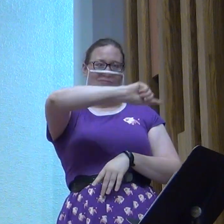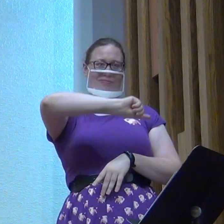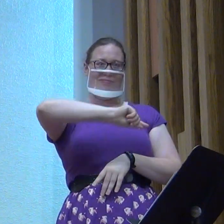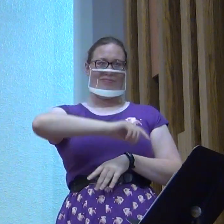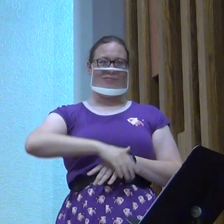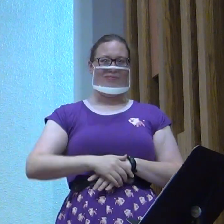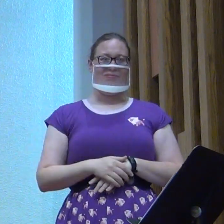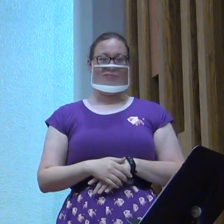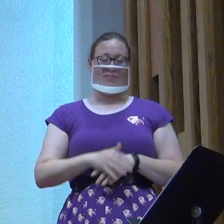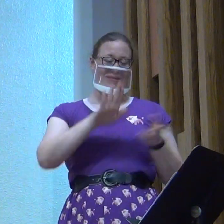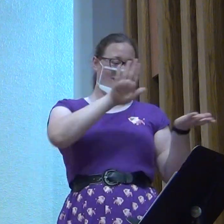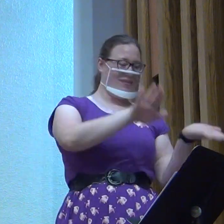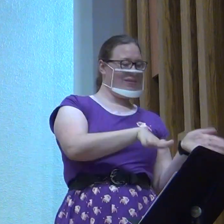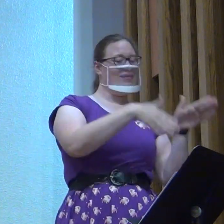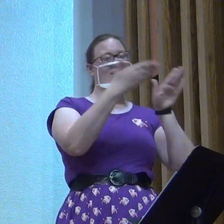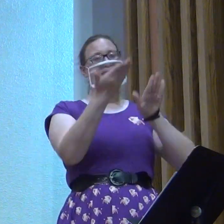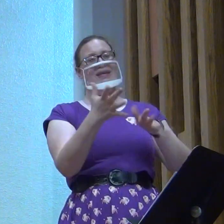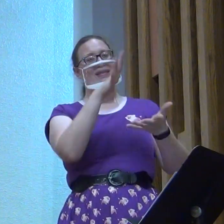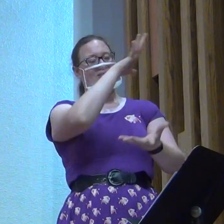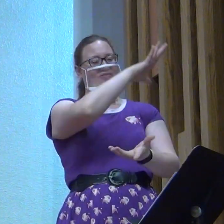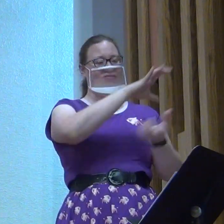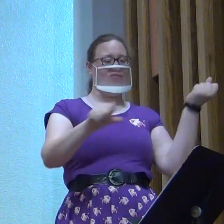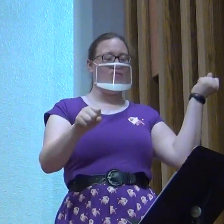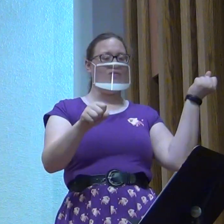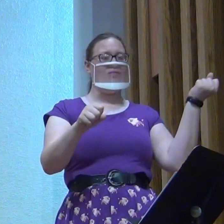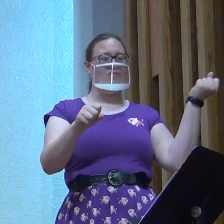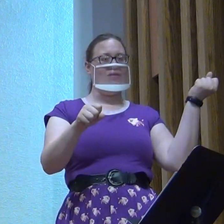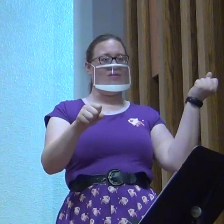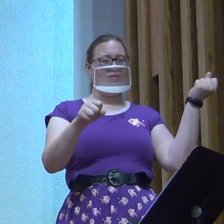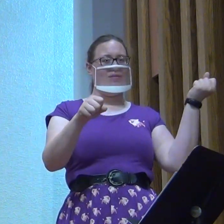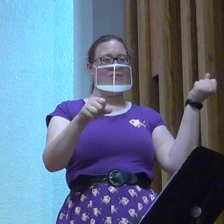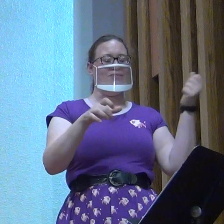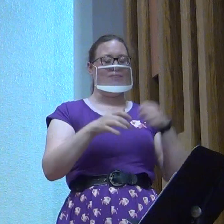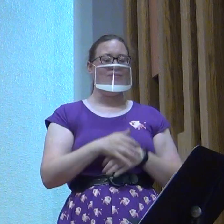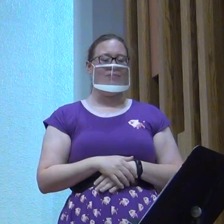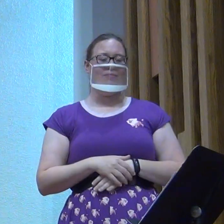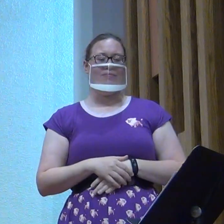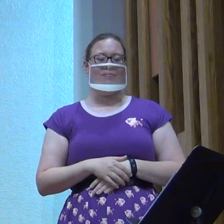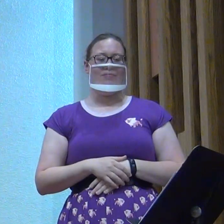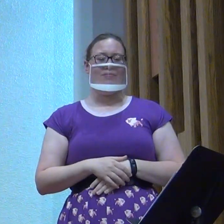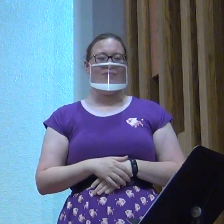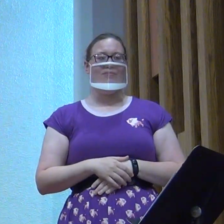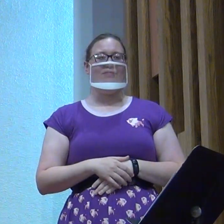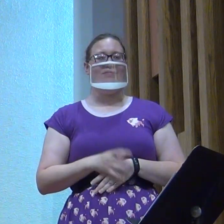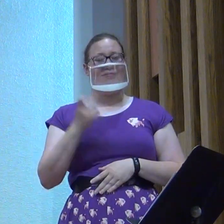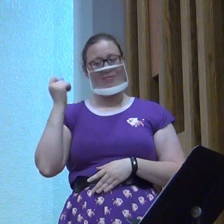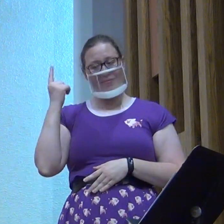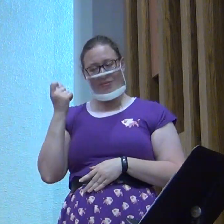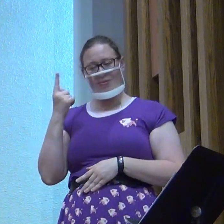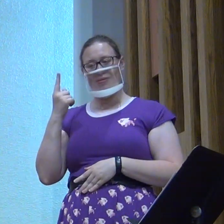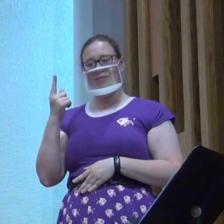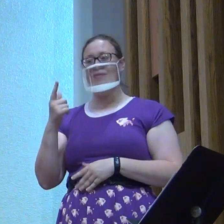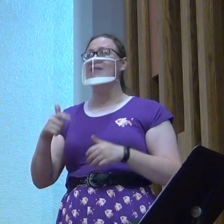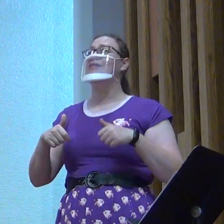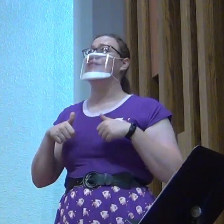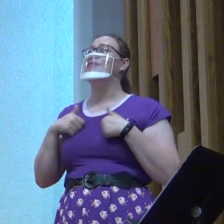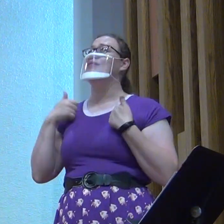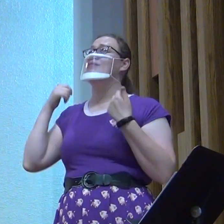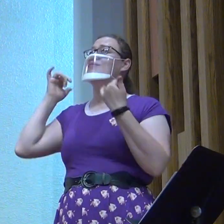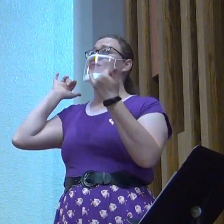That only death and destruction await them, but life